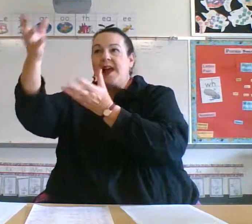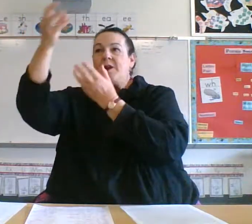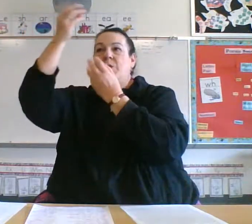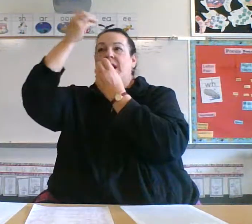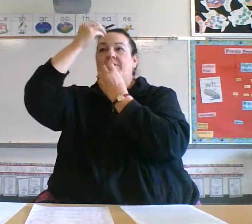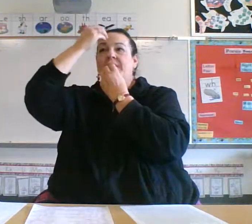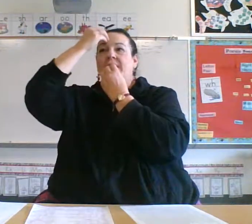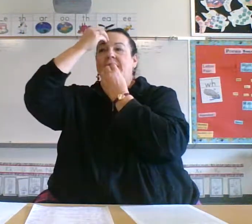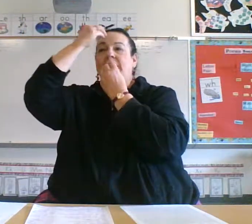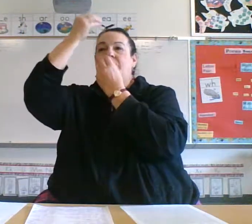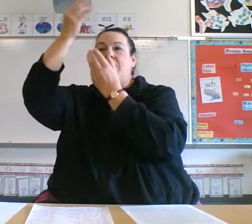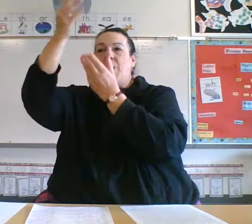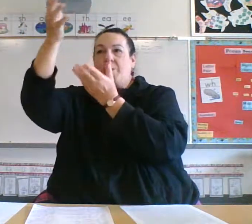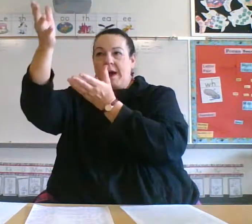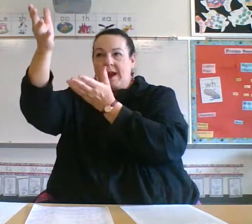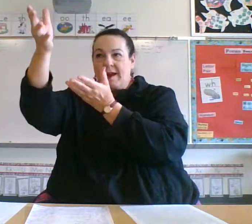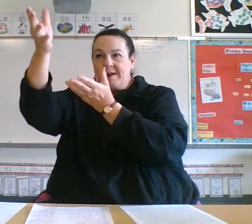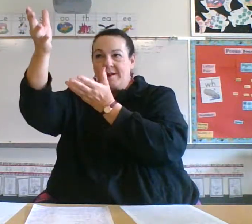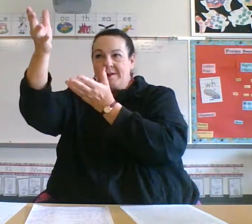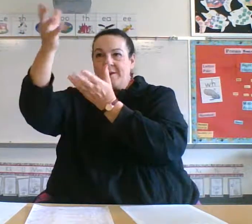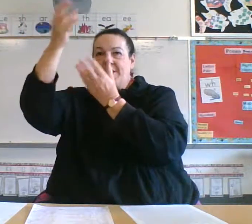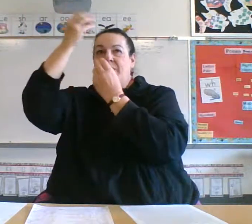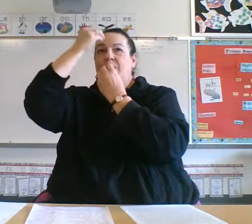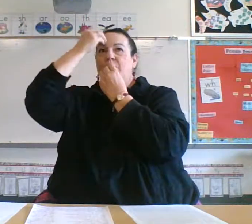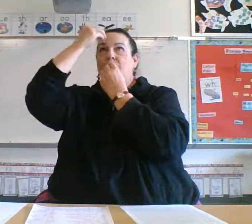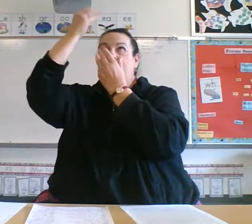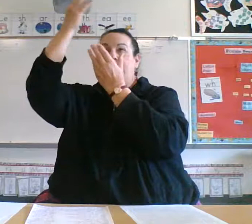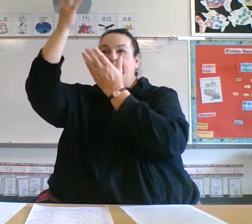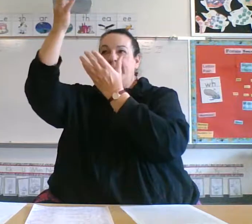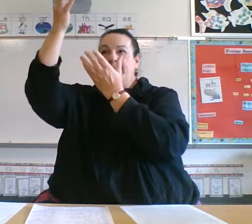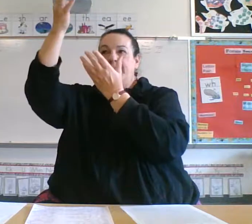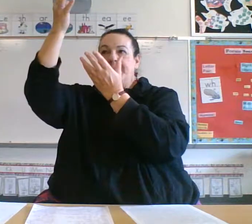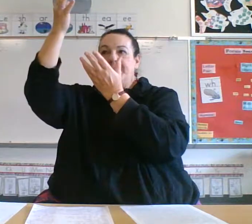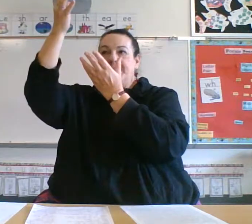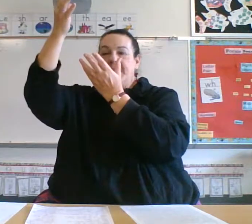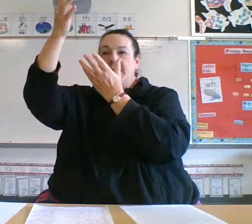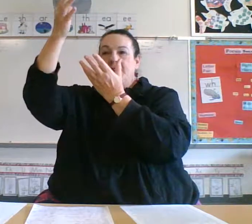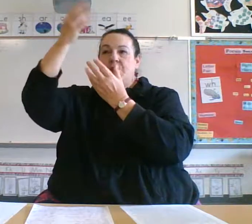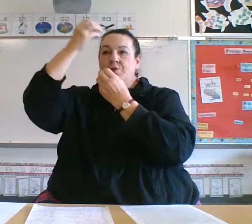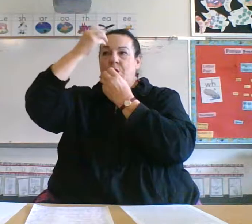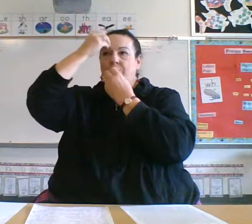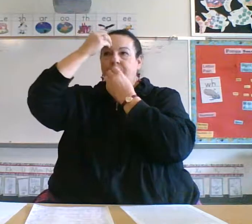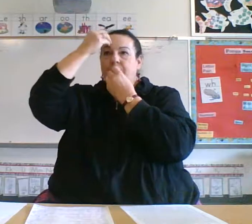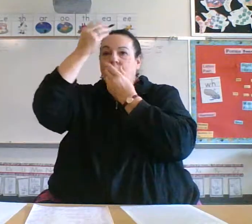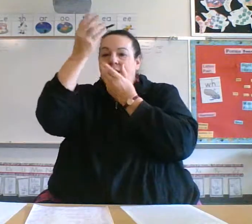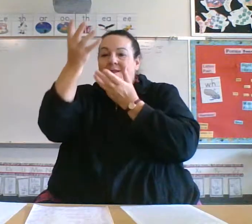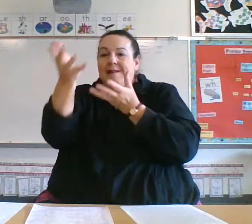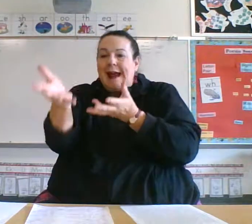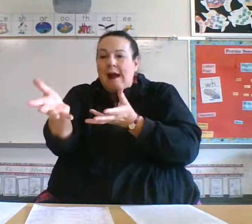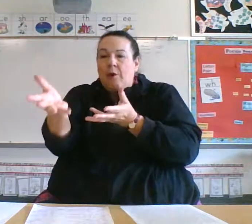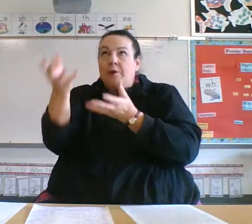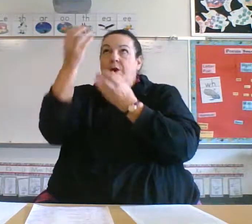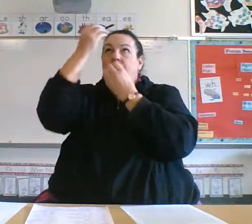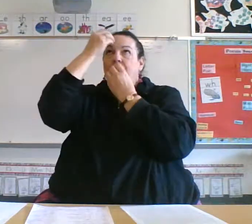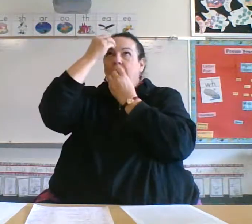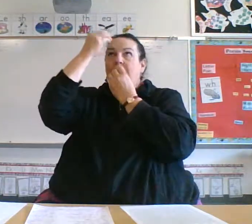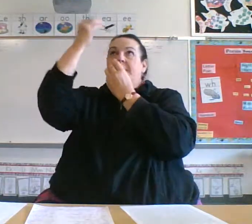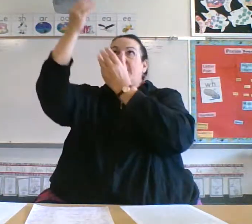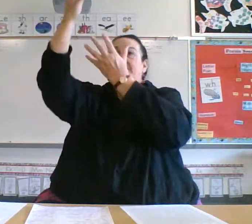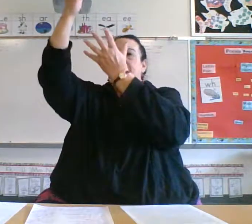what I think, I will obey. Obey. So don't throw it down, throw it up. You're